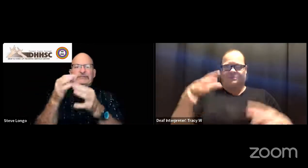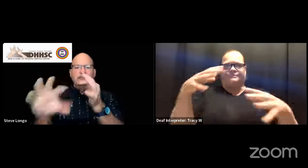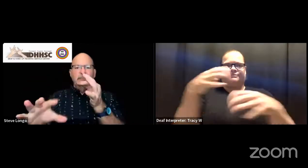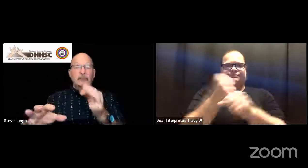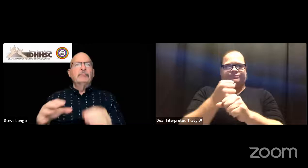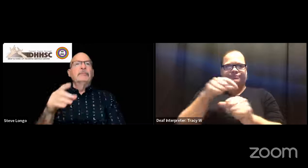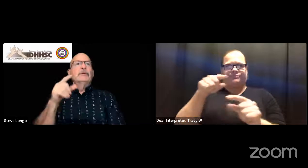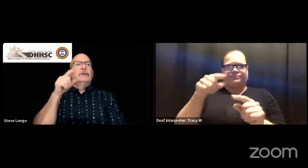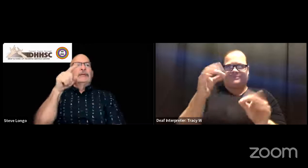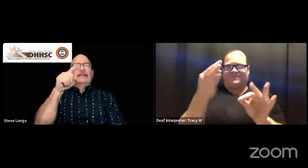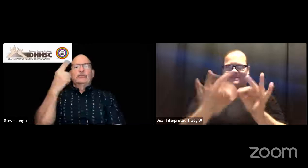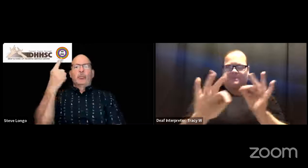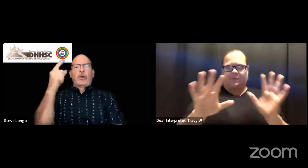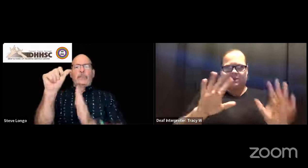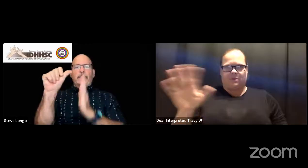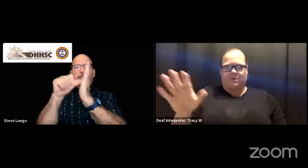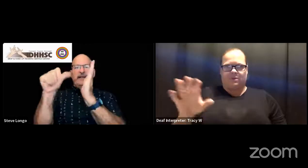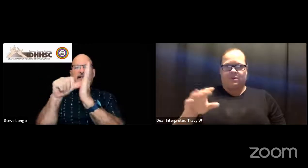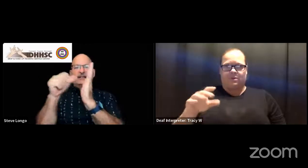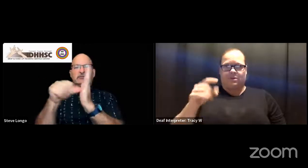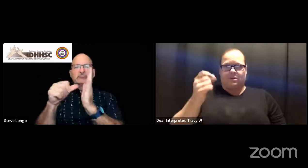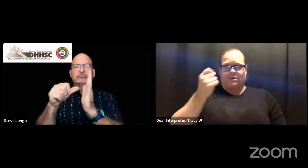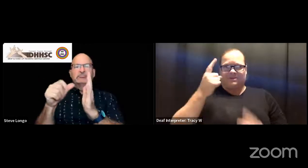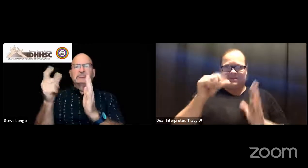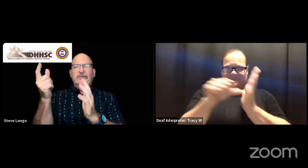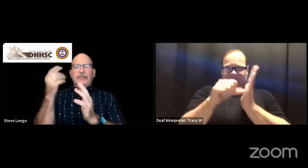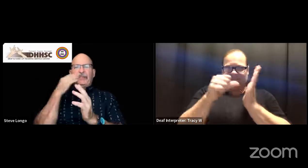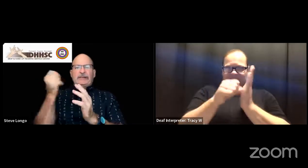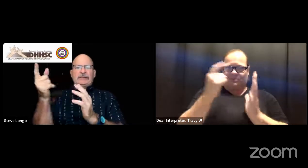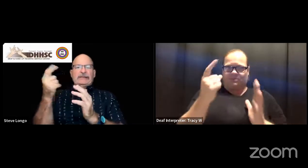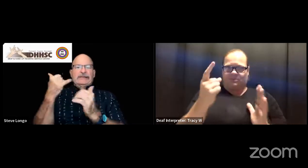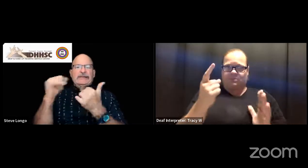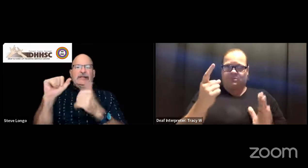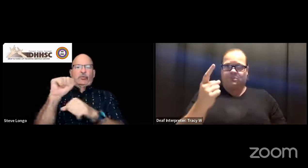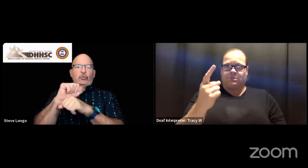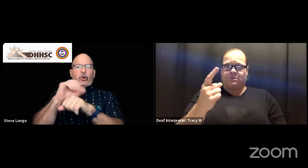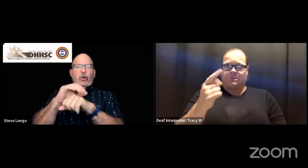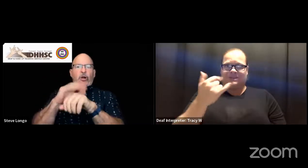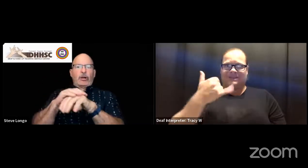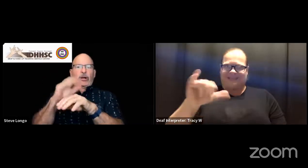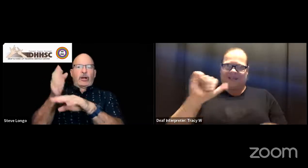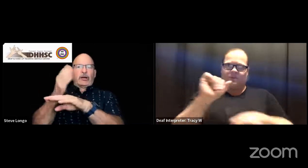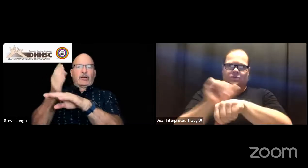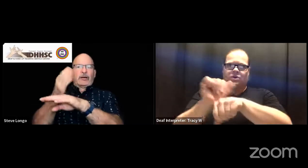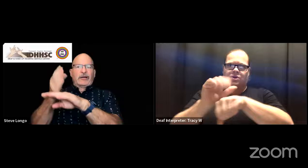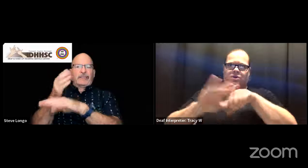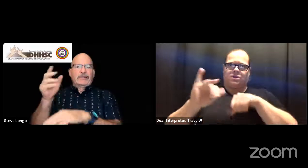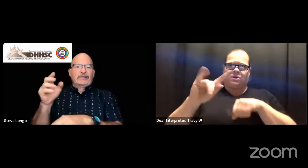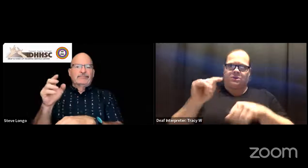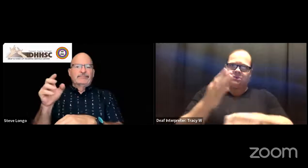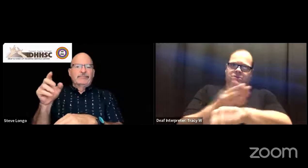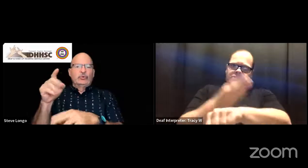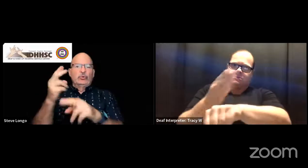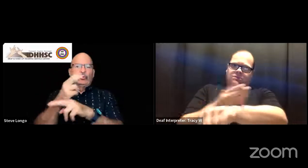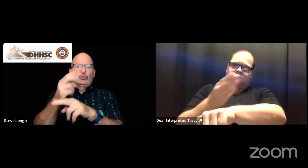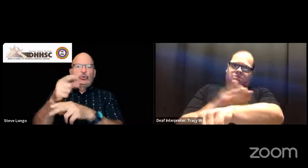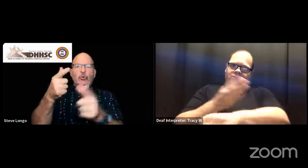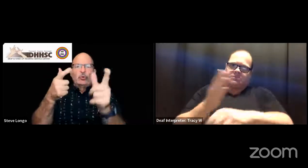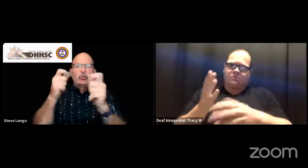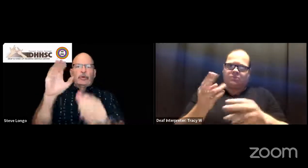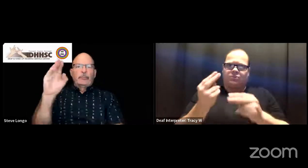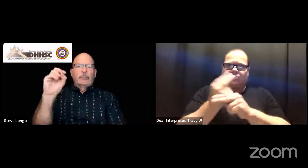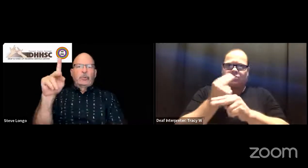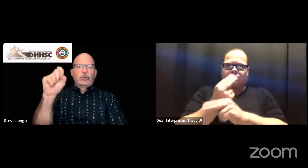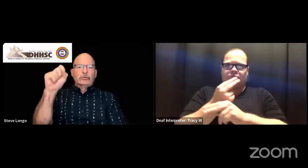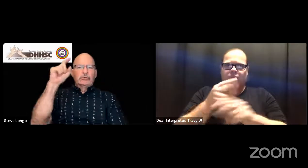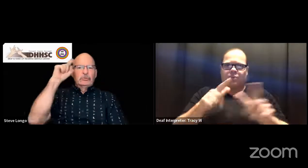Back to full screen. In synopsis, this is a single page report. They are still working